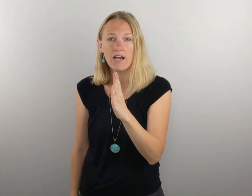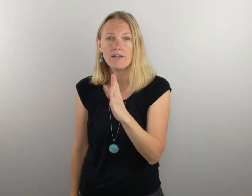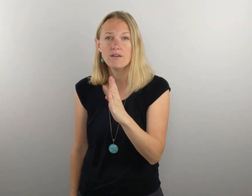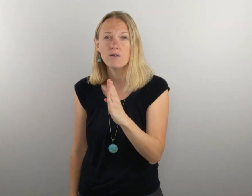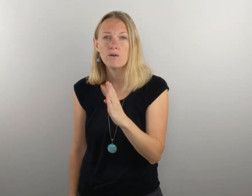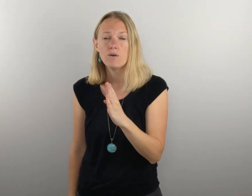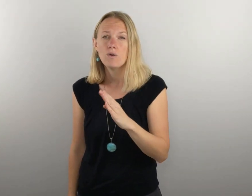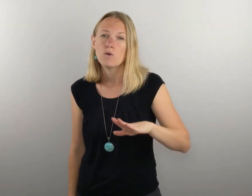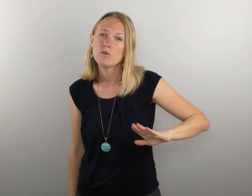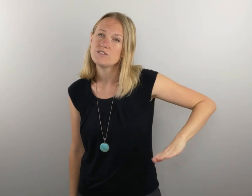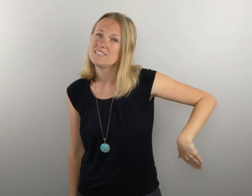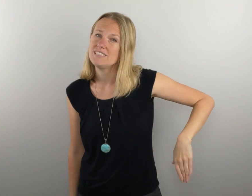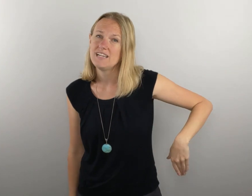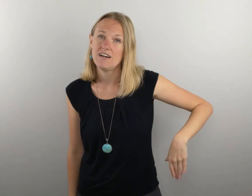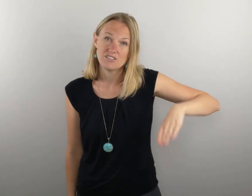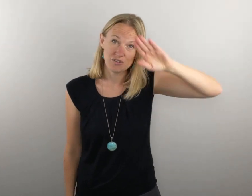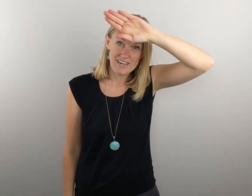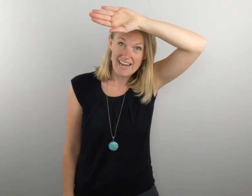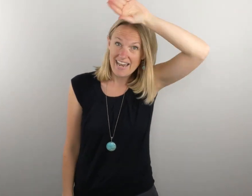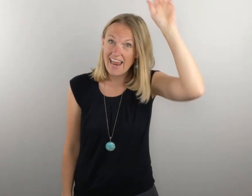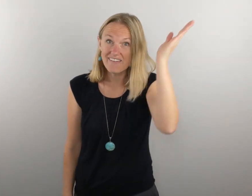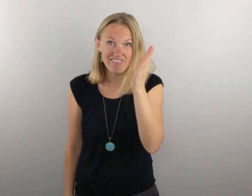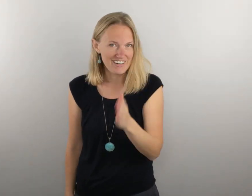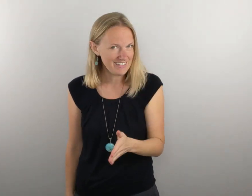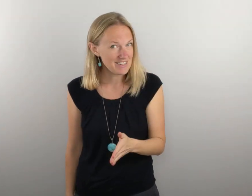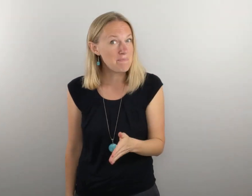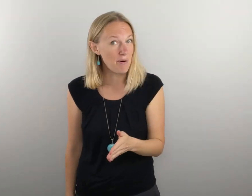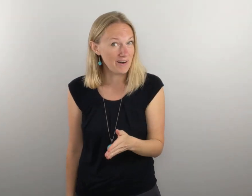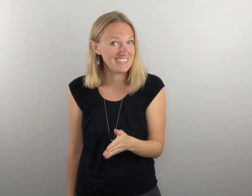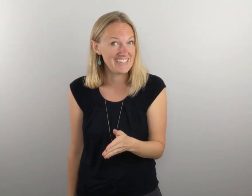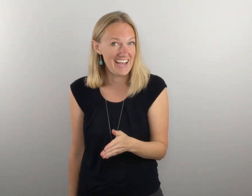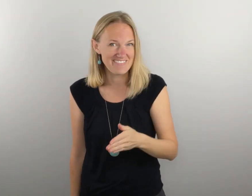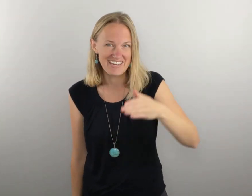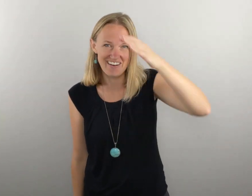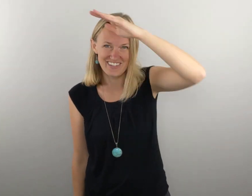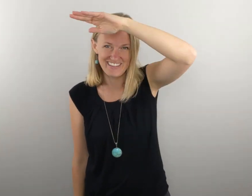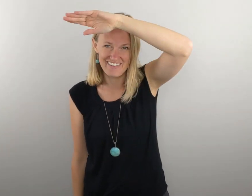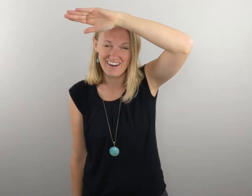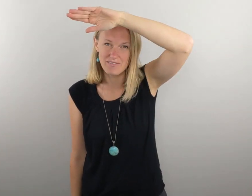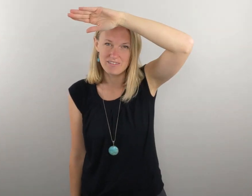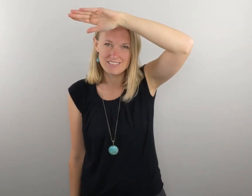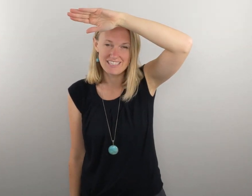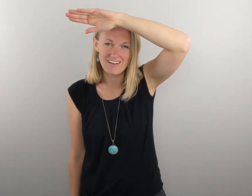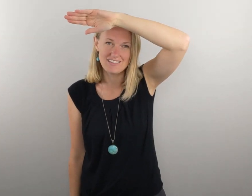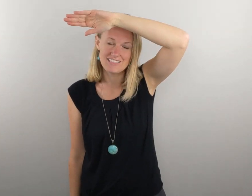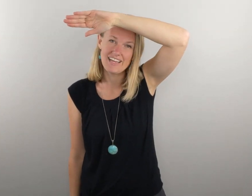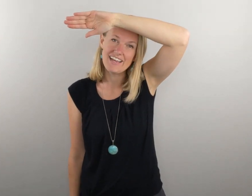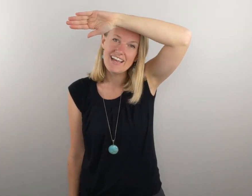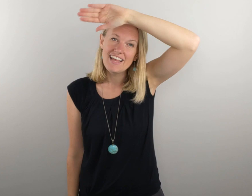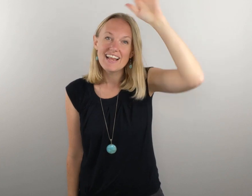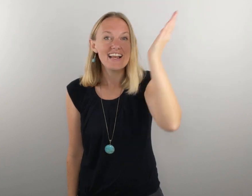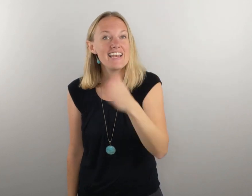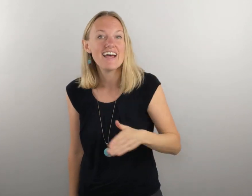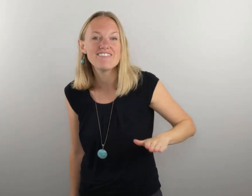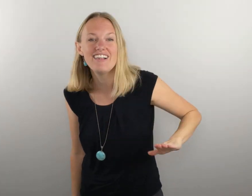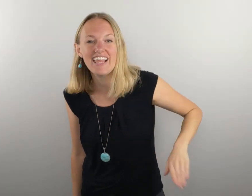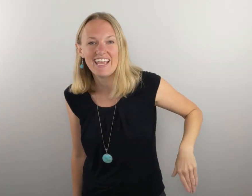God who's, never, important to have the never in there, right? We don't want to say God's late. Never